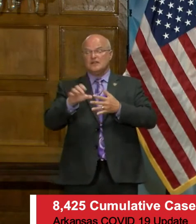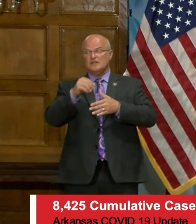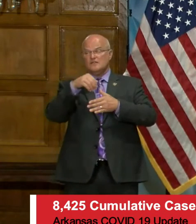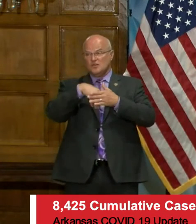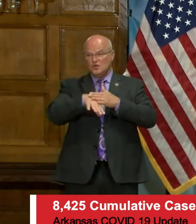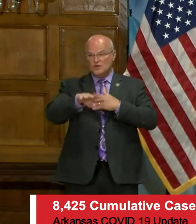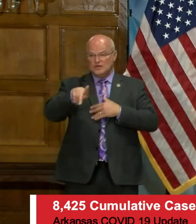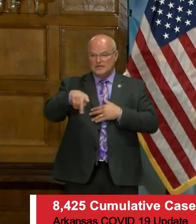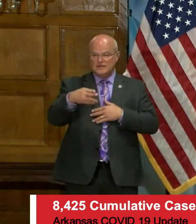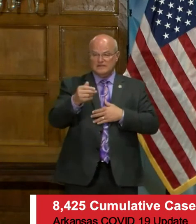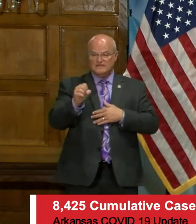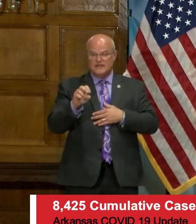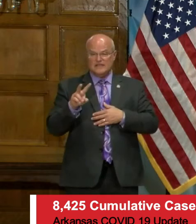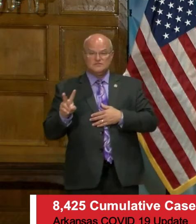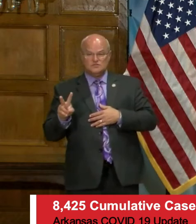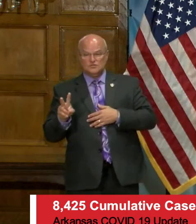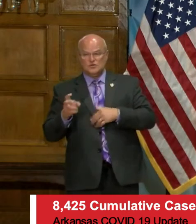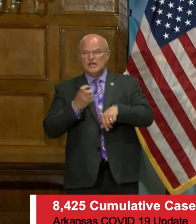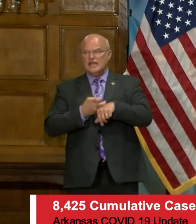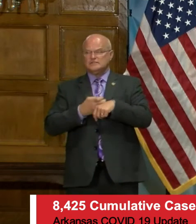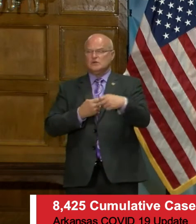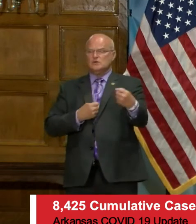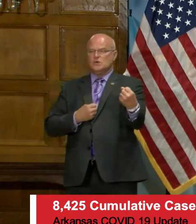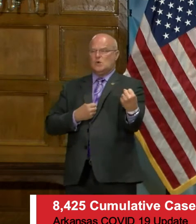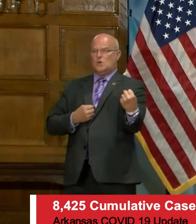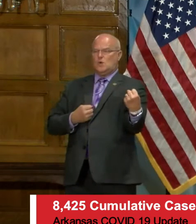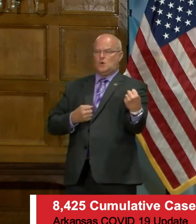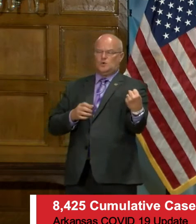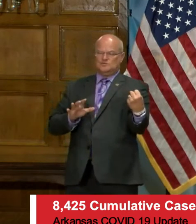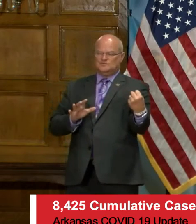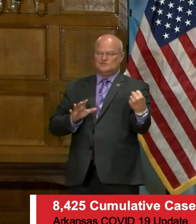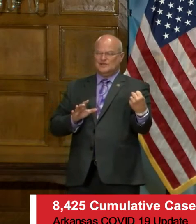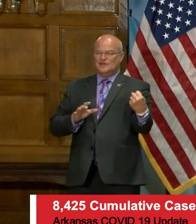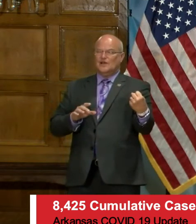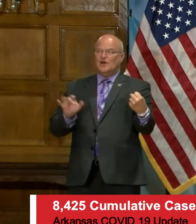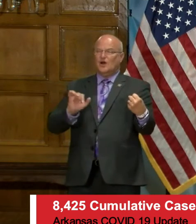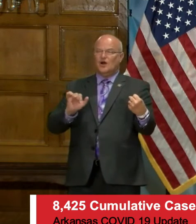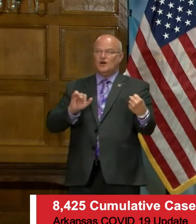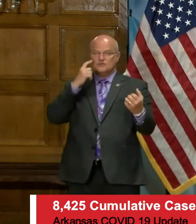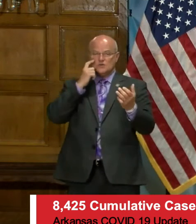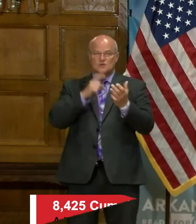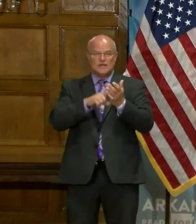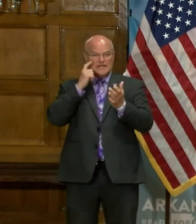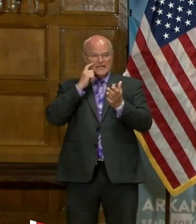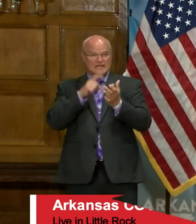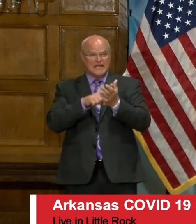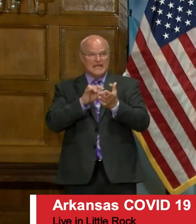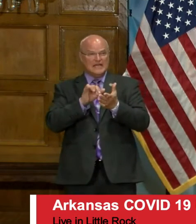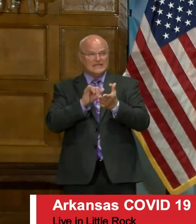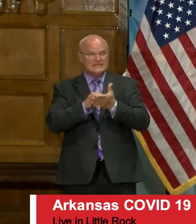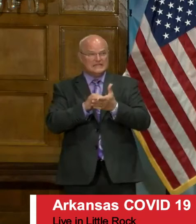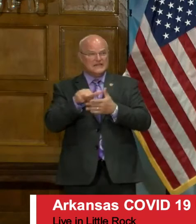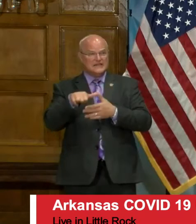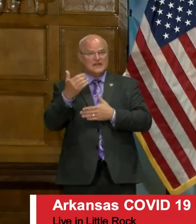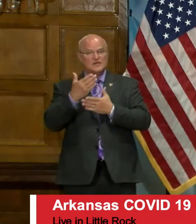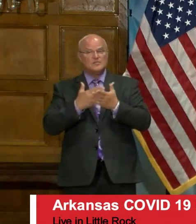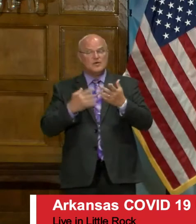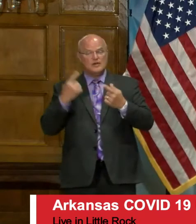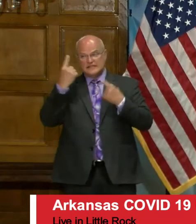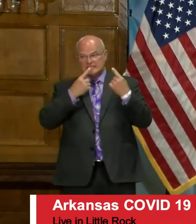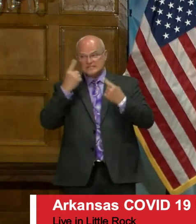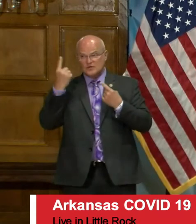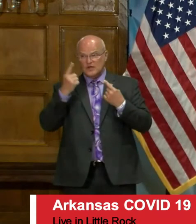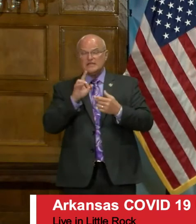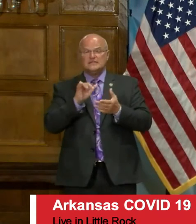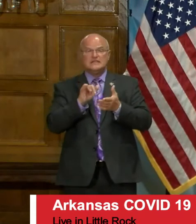into phase 2, it's hard to hold them back. But we also recognize, the other part of the